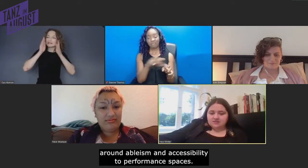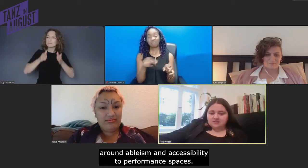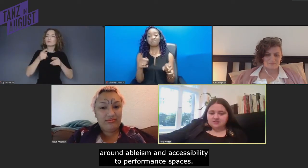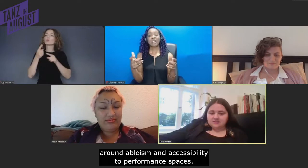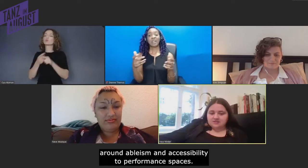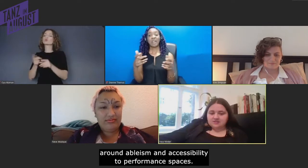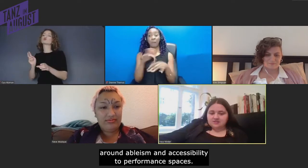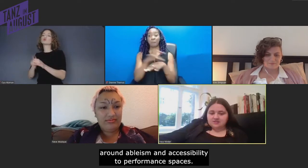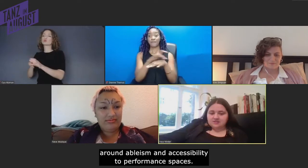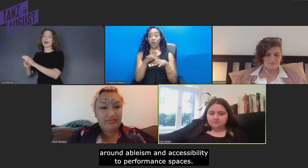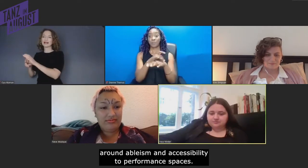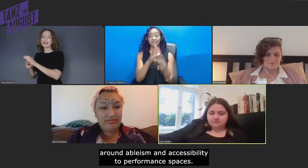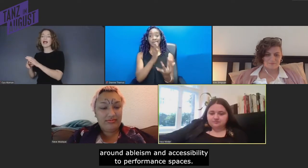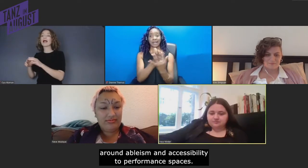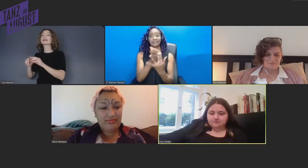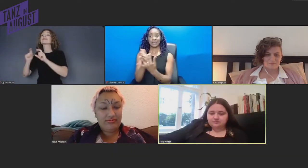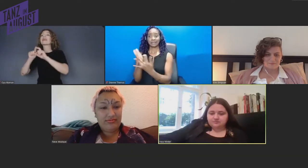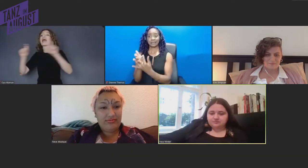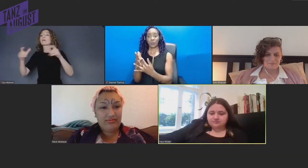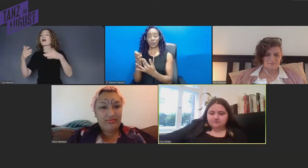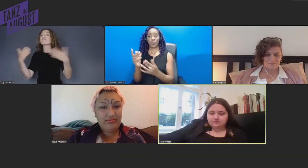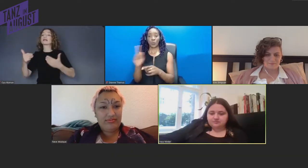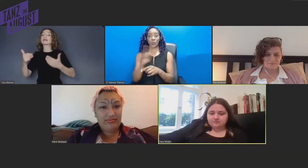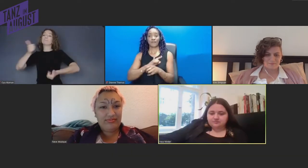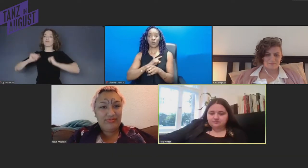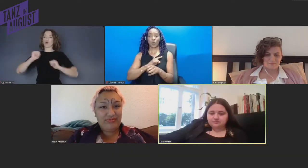performance spaces and